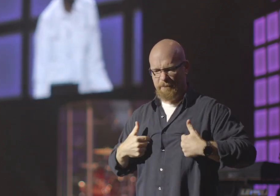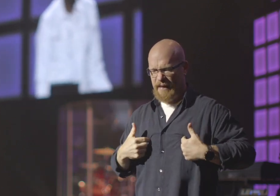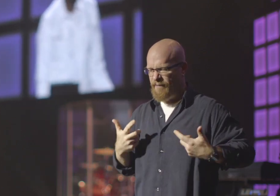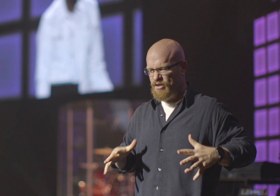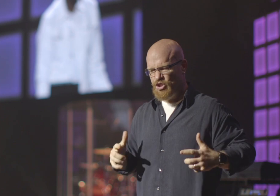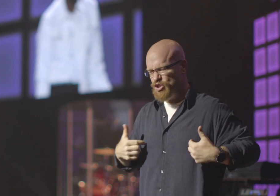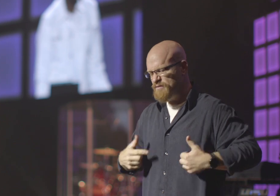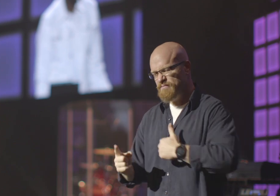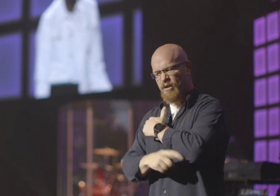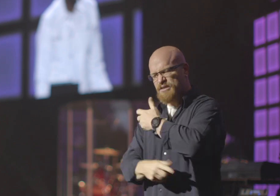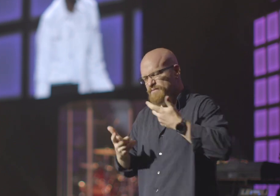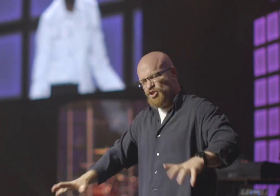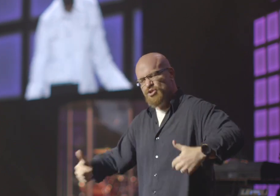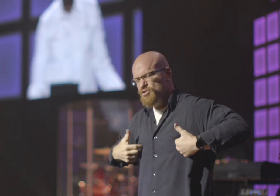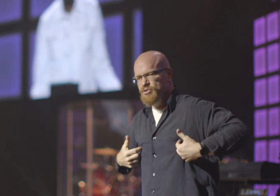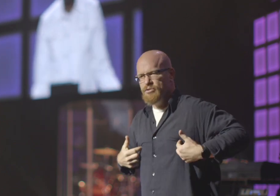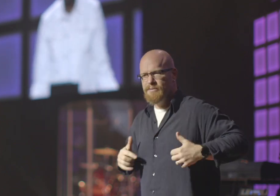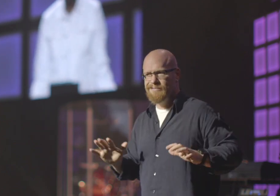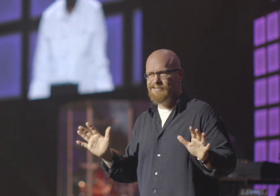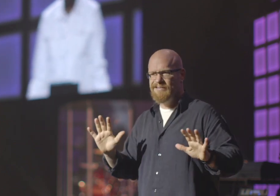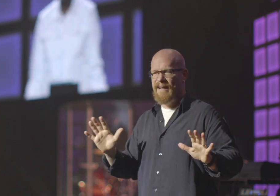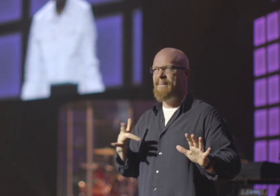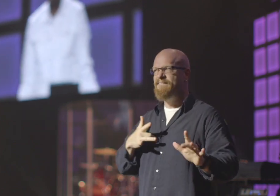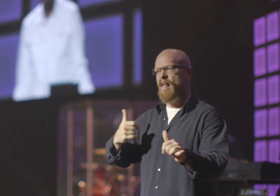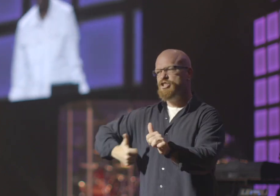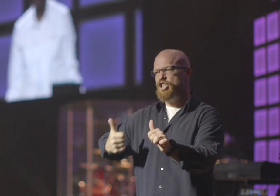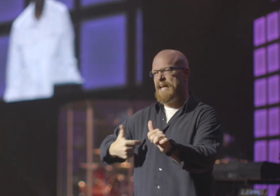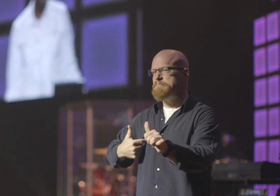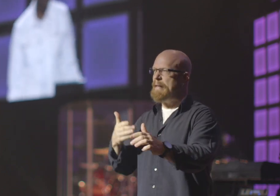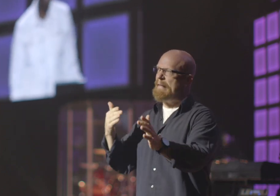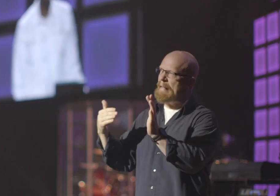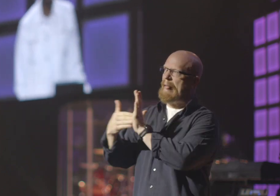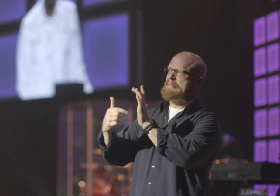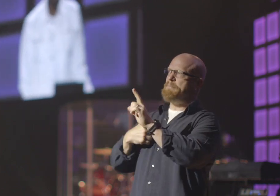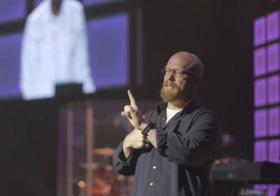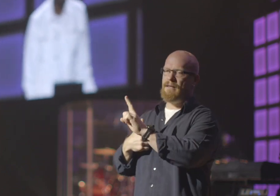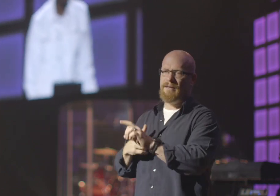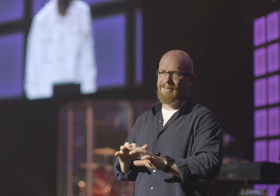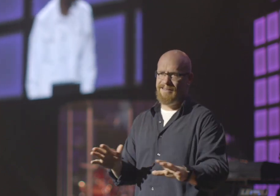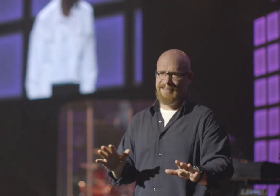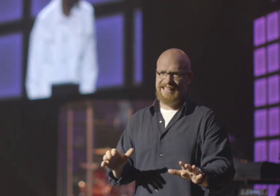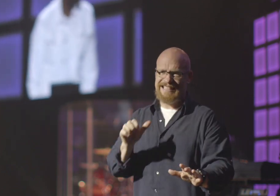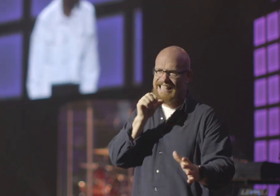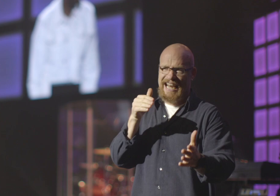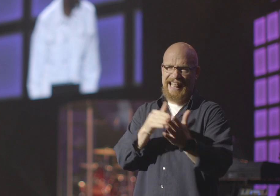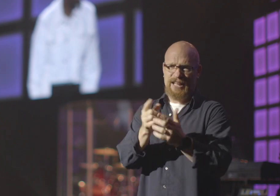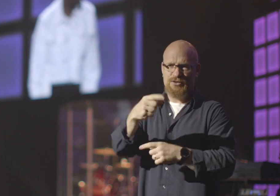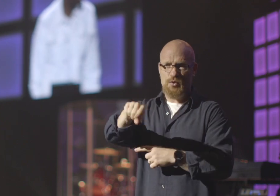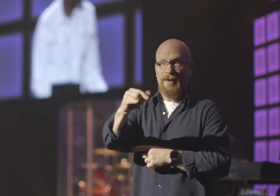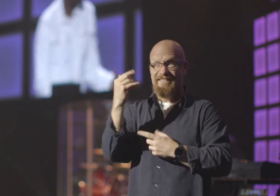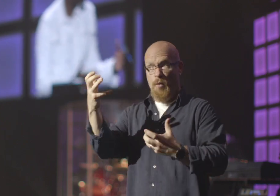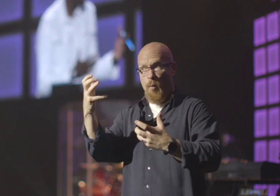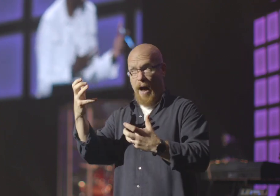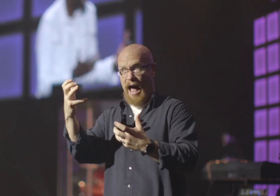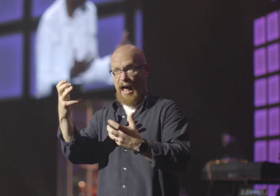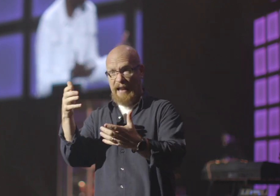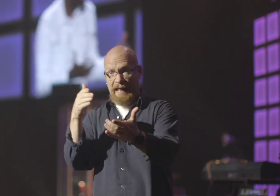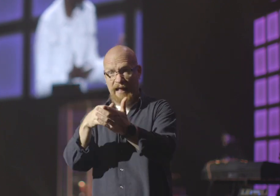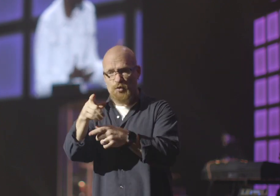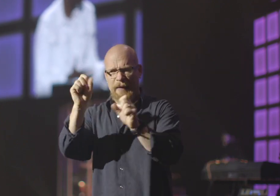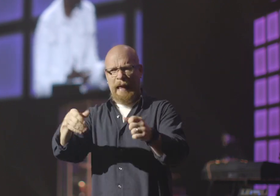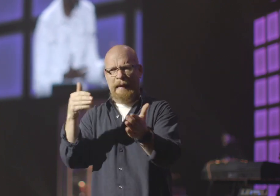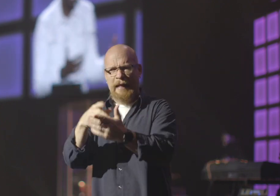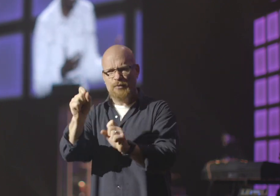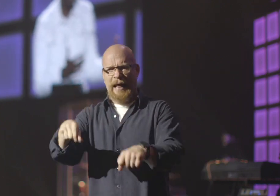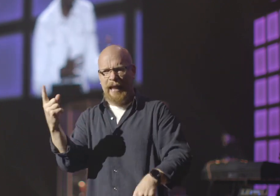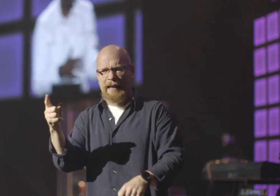out to get me. And I tell people all the time, if God is out to get you, trust me, he can get you. But he's not out to get